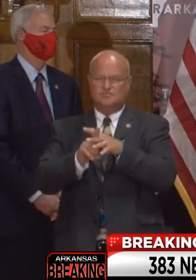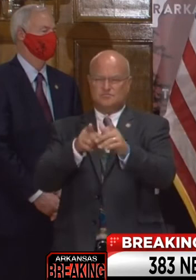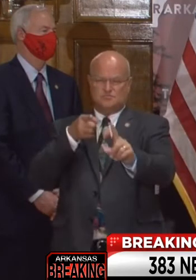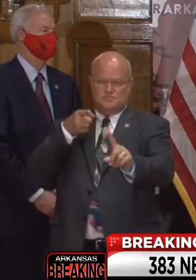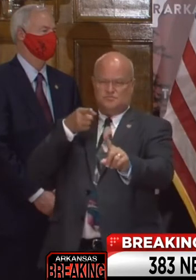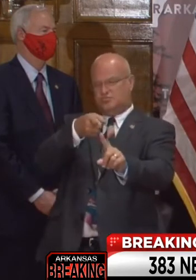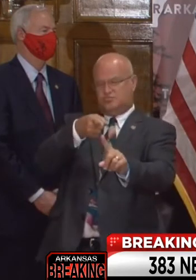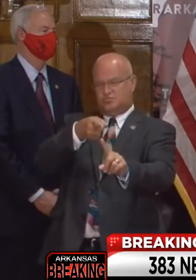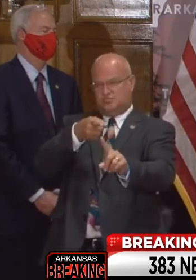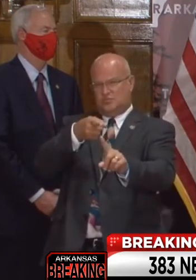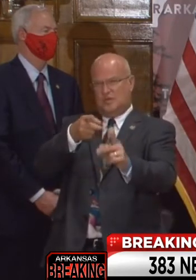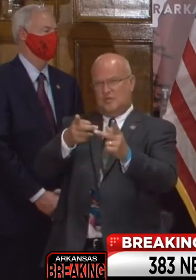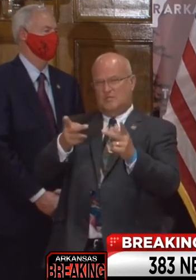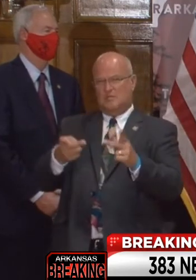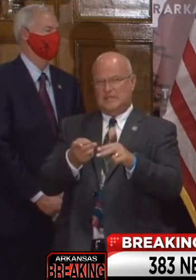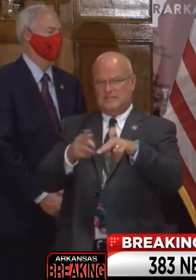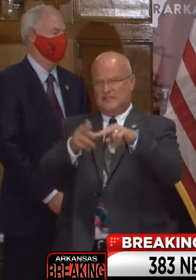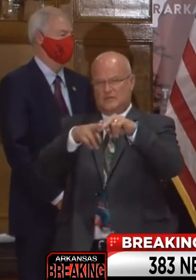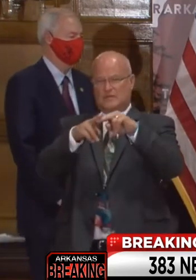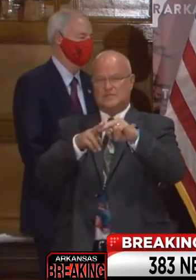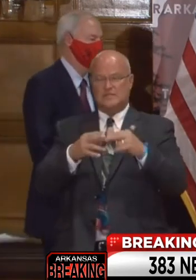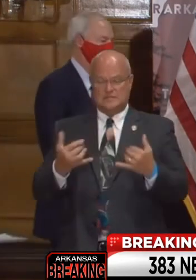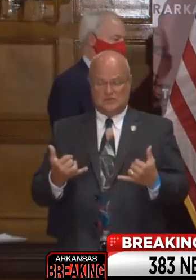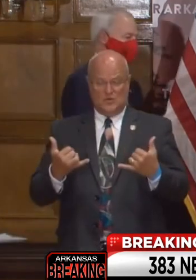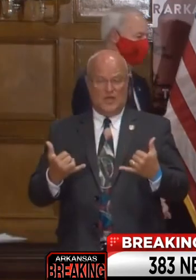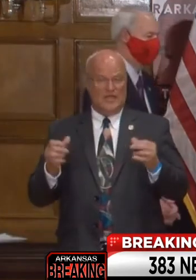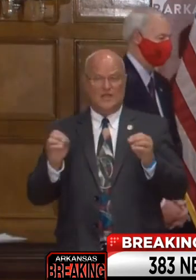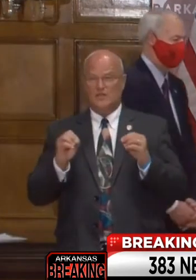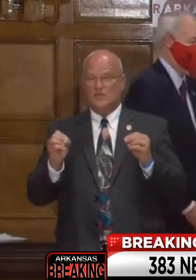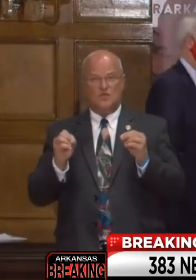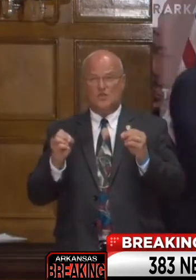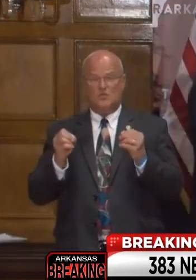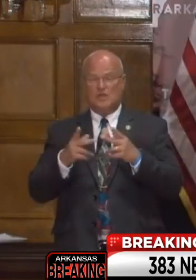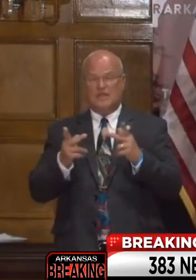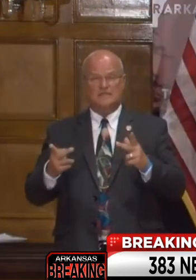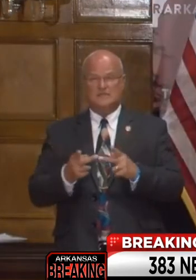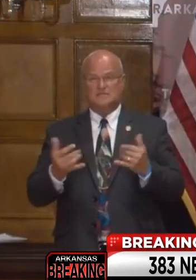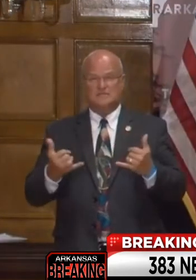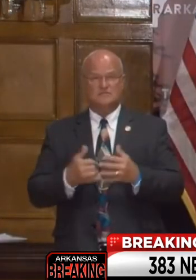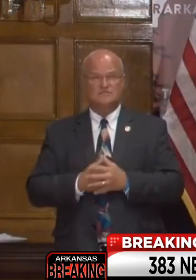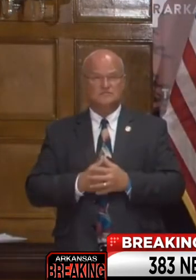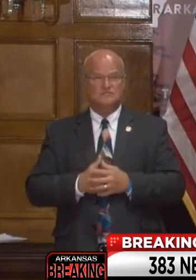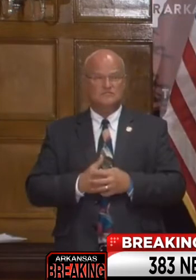pinpoint as a single source of the increase. So at this time, there's no focality.